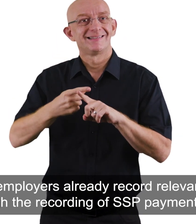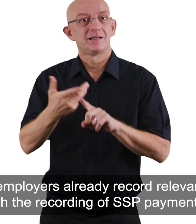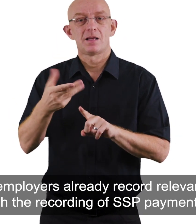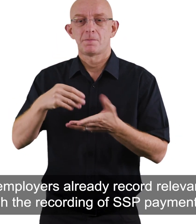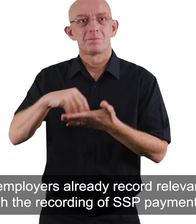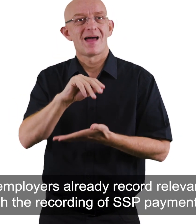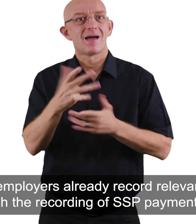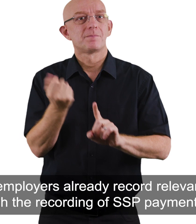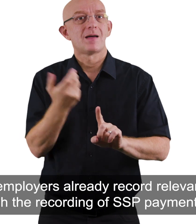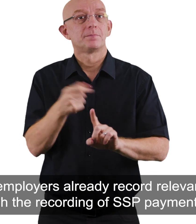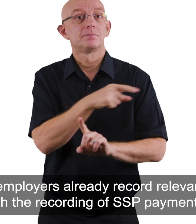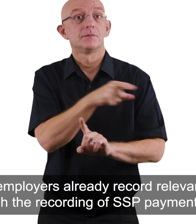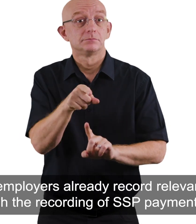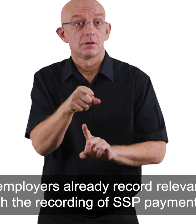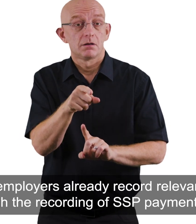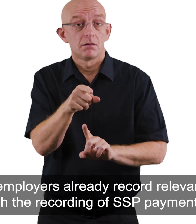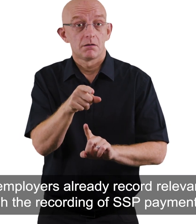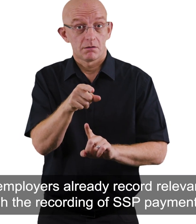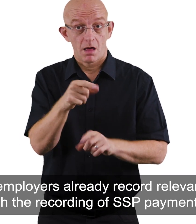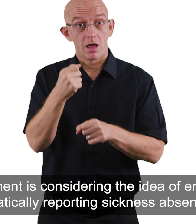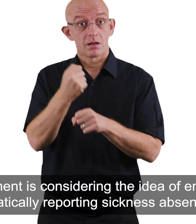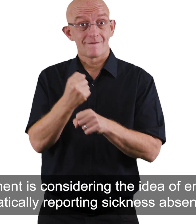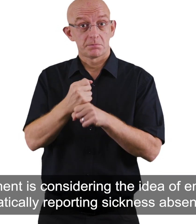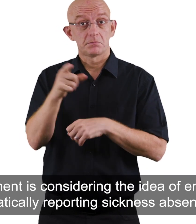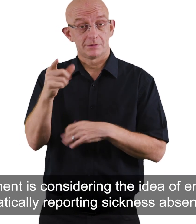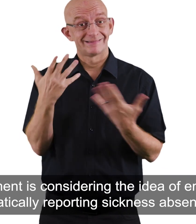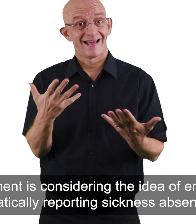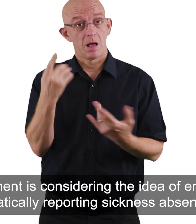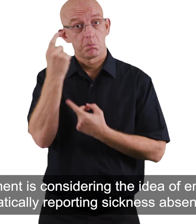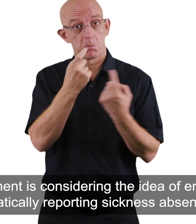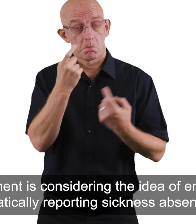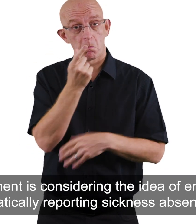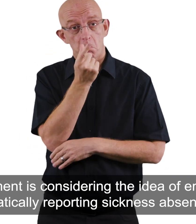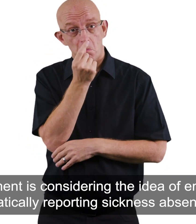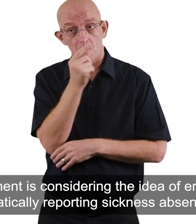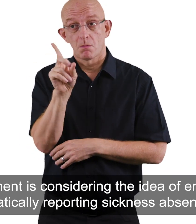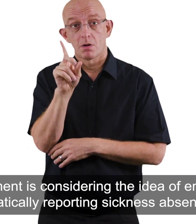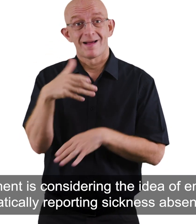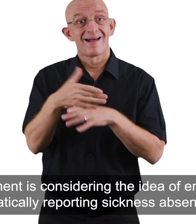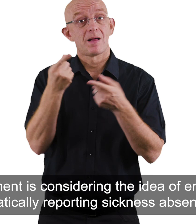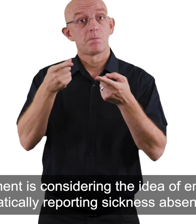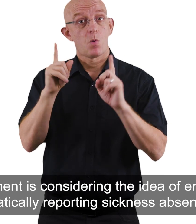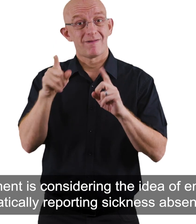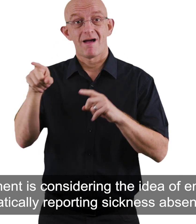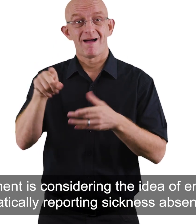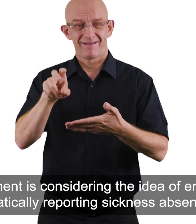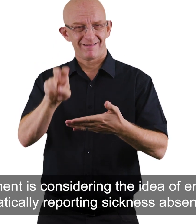of SSP payments. The government is considering the idea of